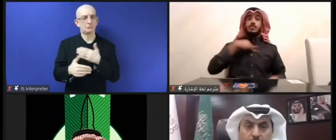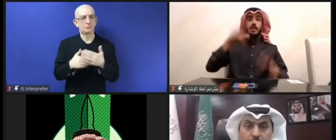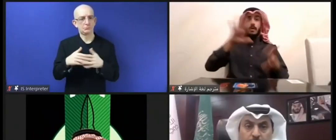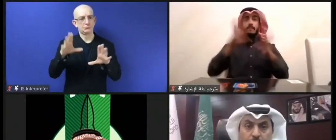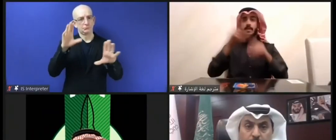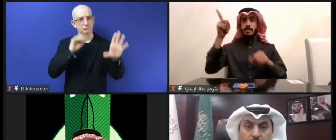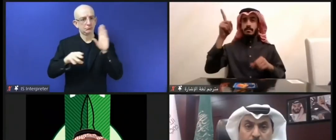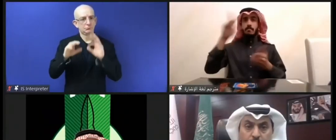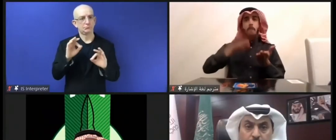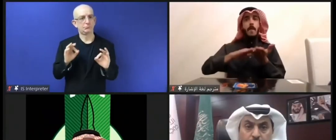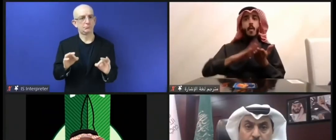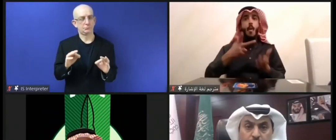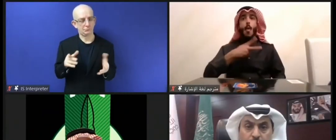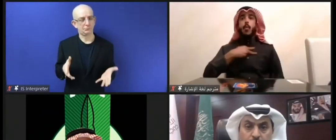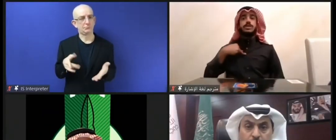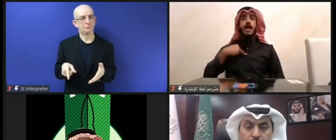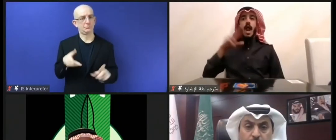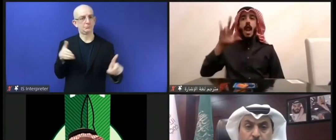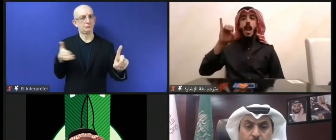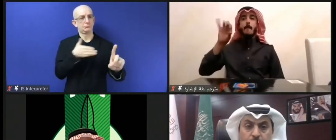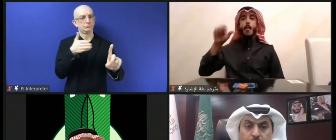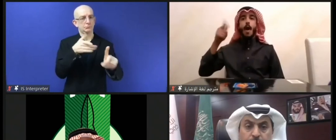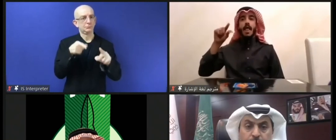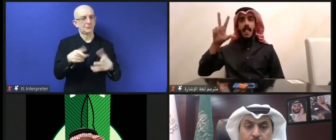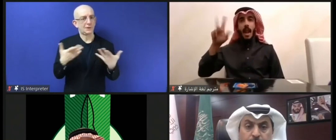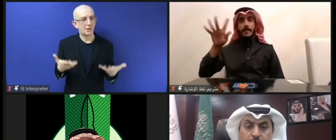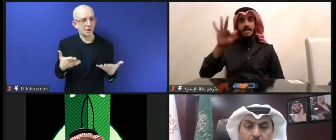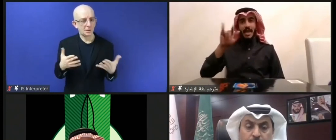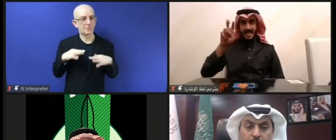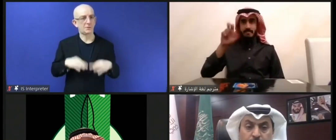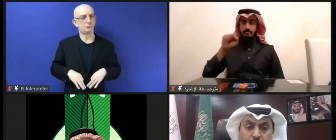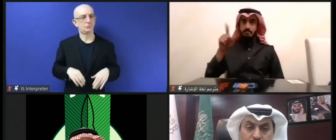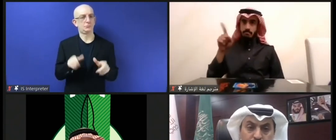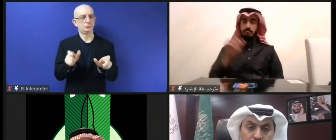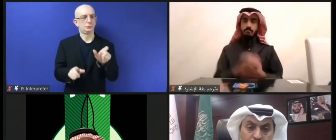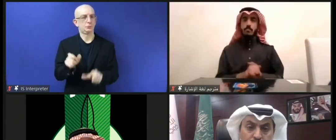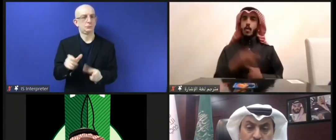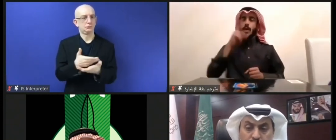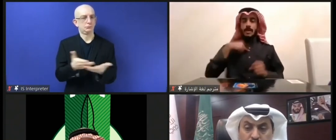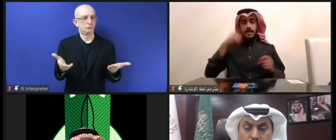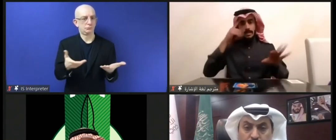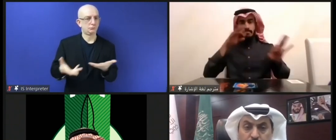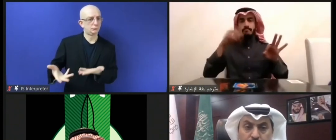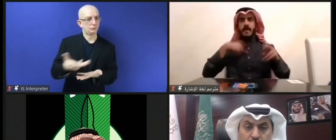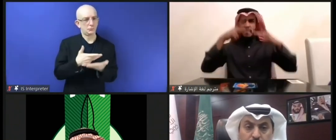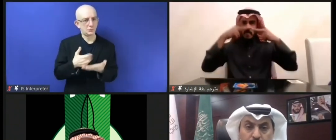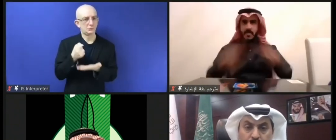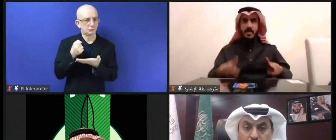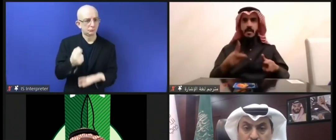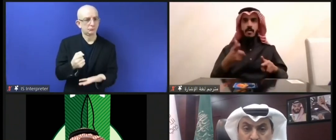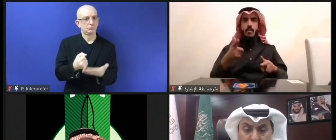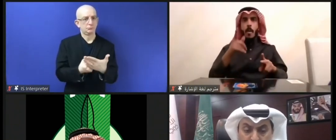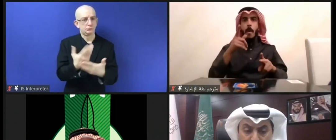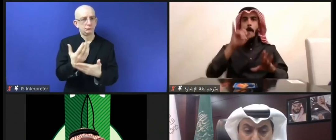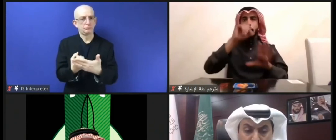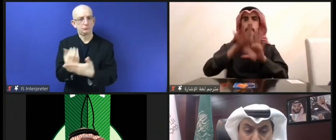and Social Development. And we implemented Mowaamah project And the aim of this project to enable the employment